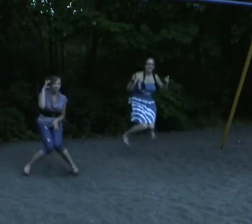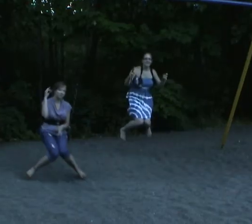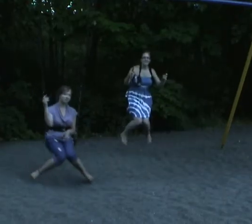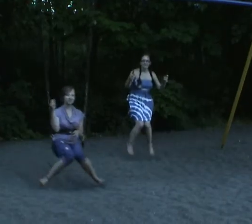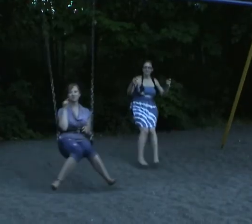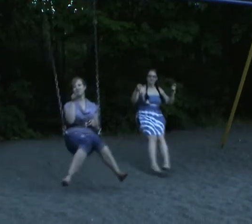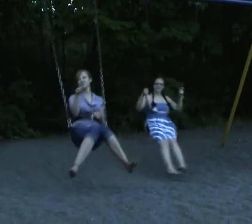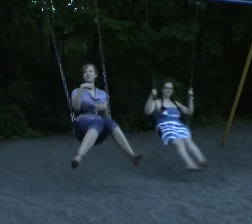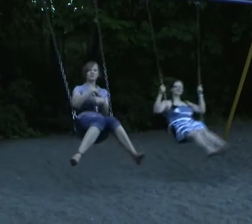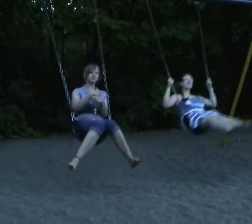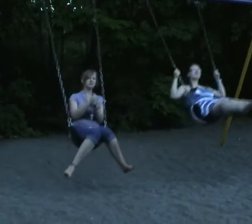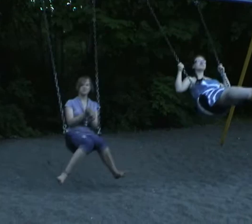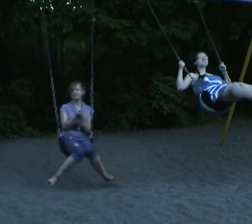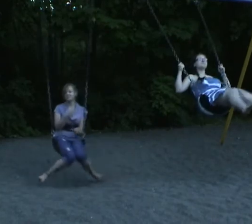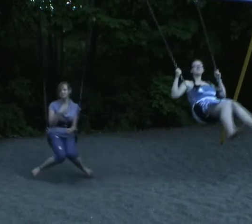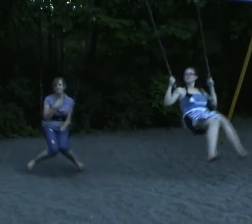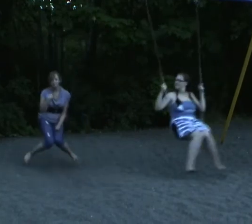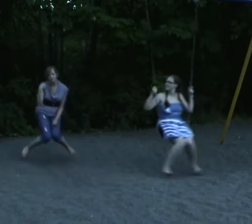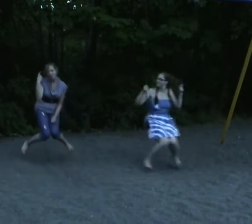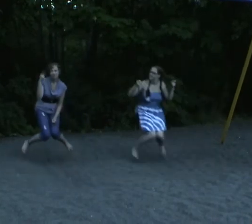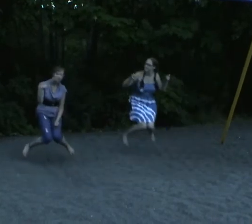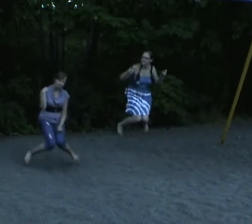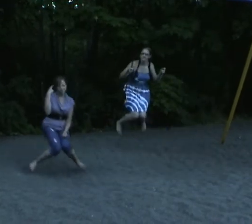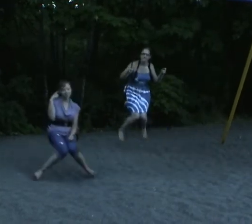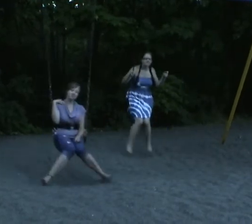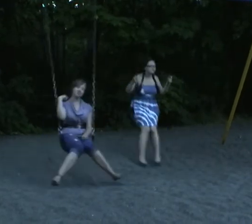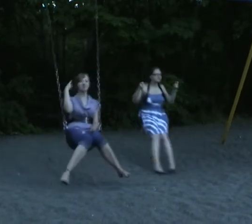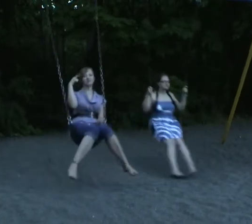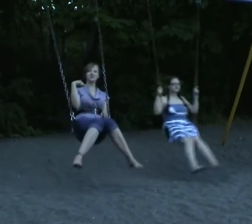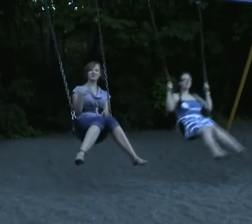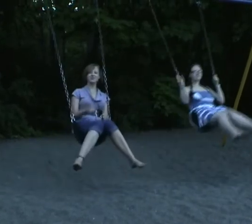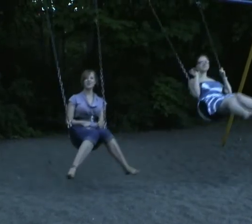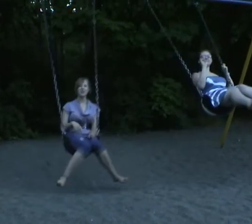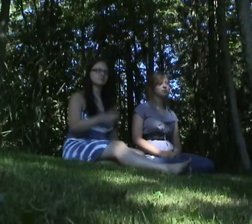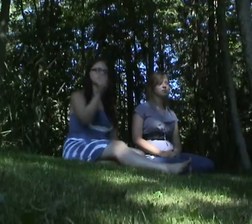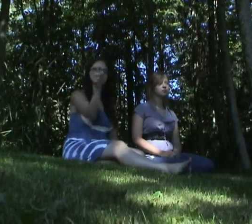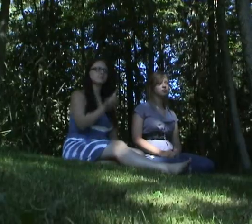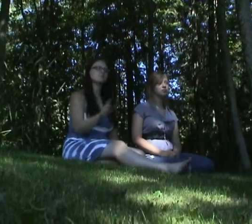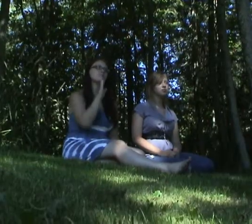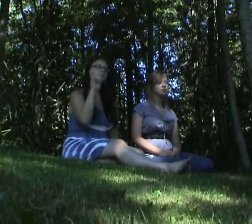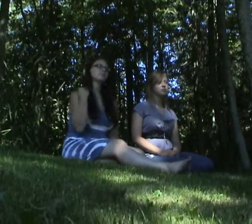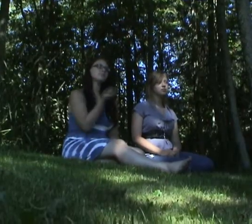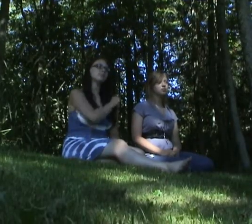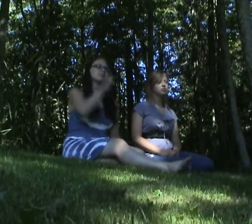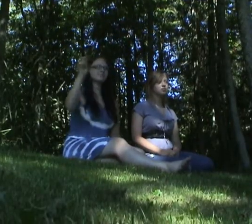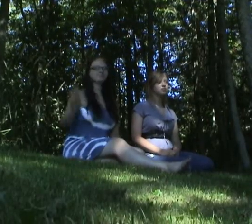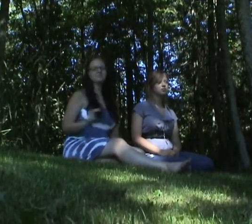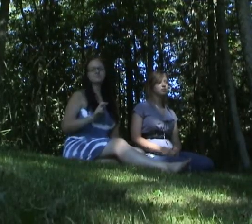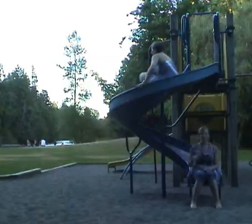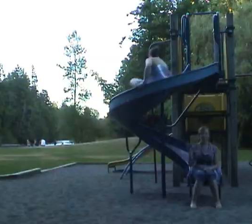'Cause everything about you makes me lose my mind. Where will we go? Where will